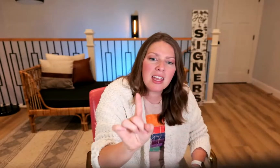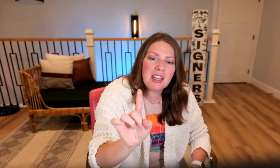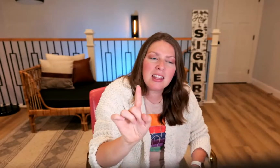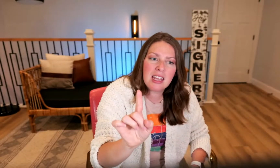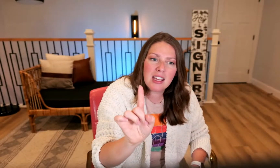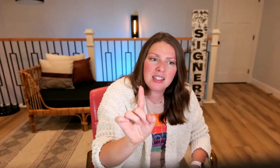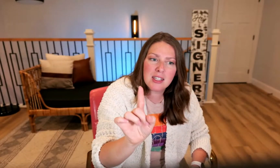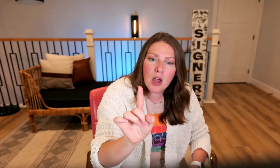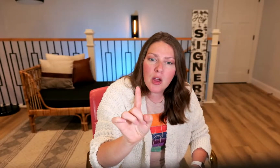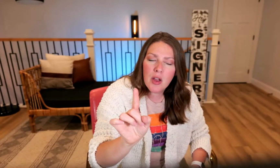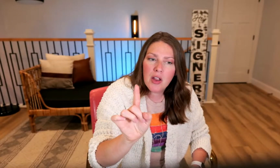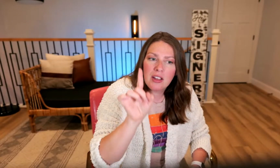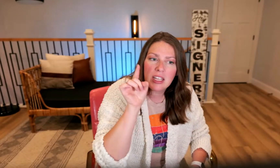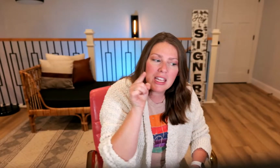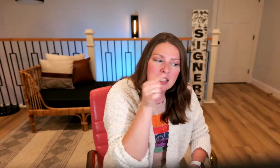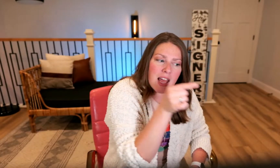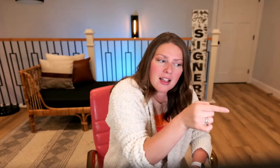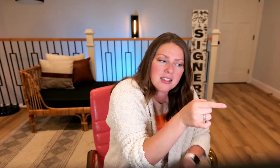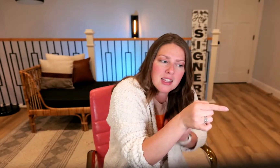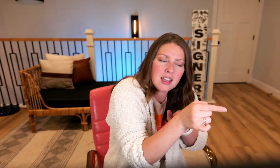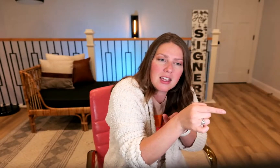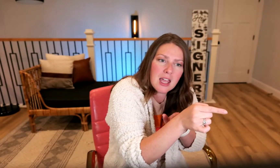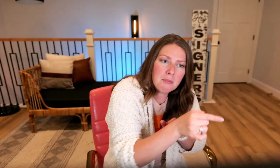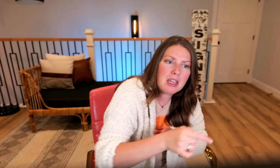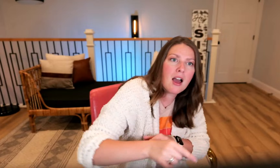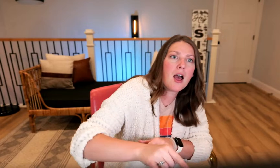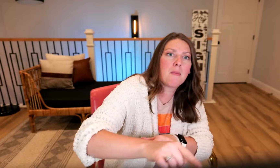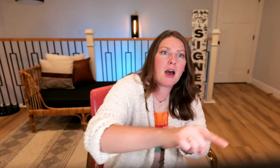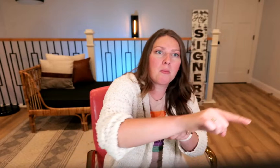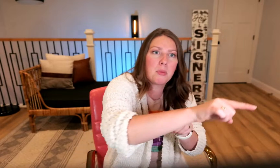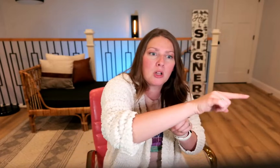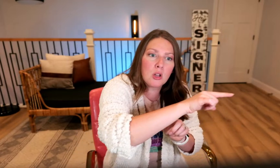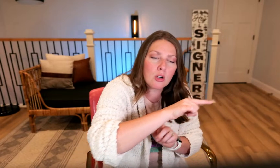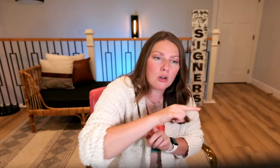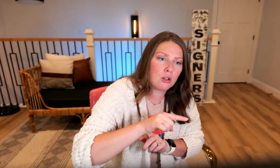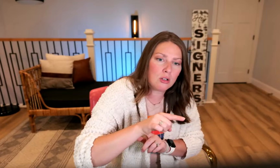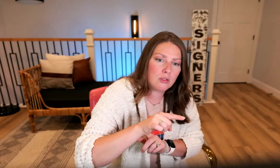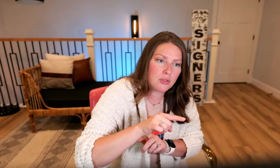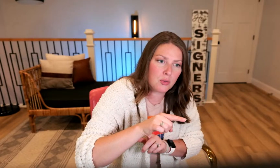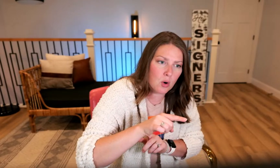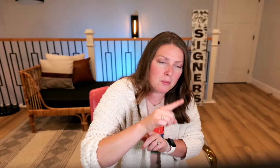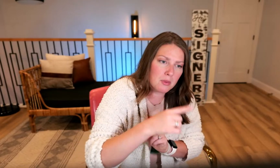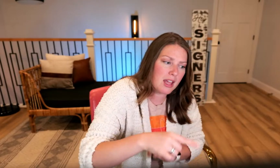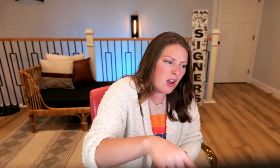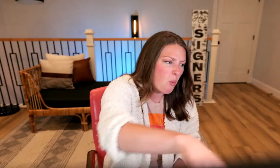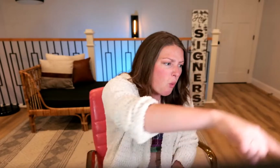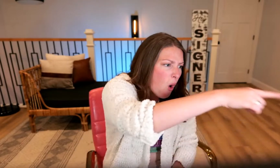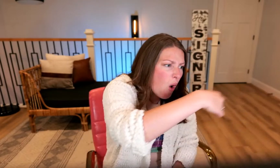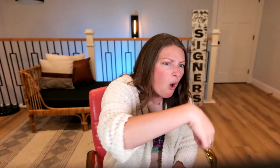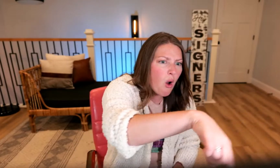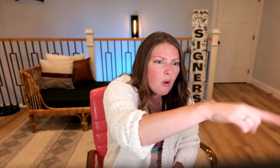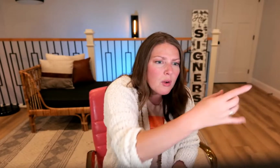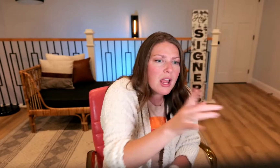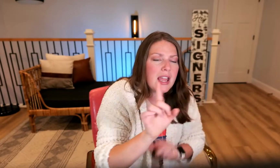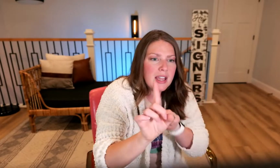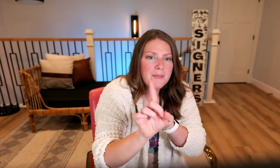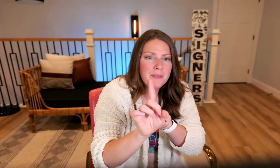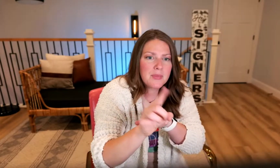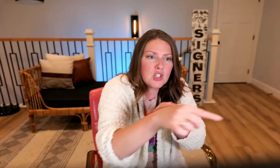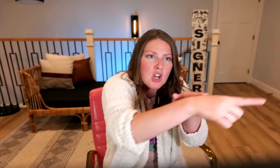then this index can become a plural form, like, whoa,